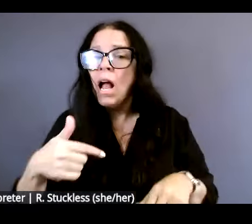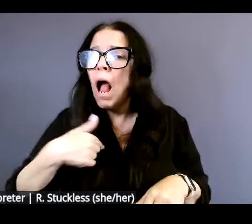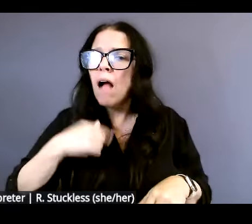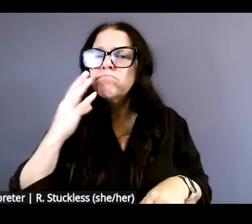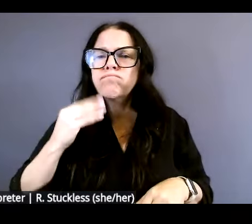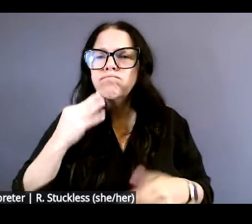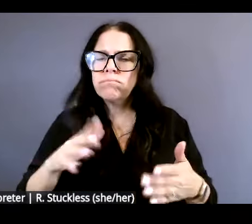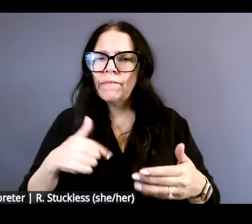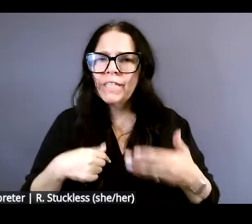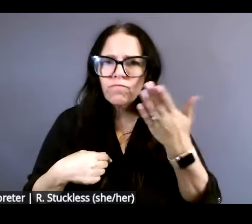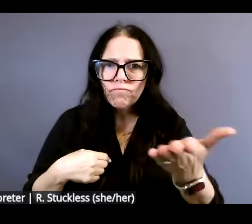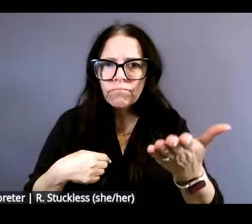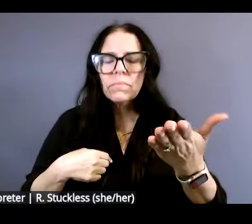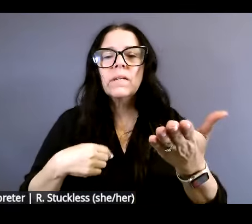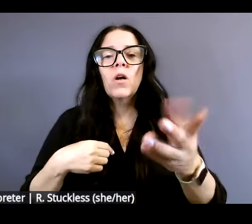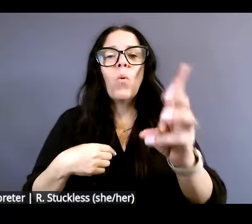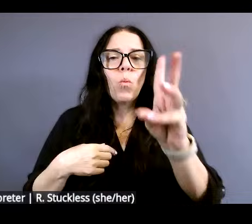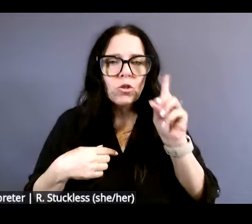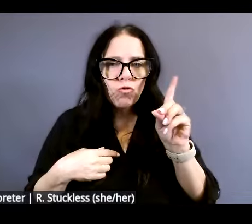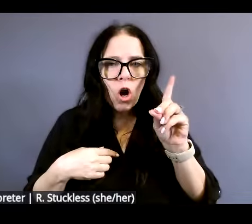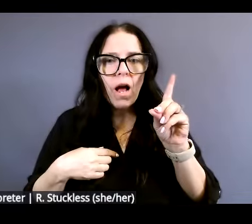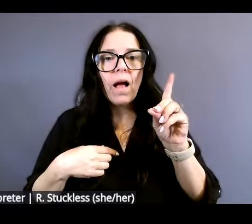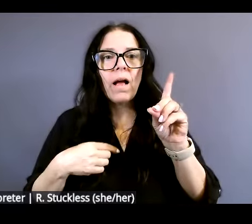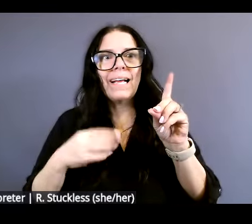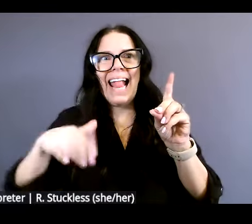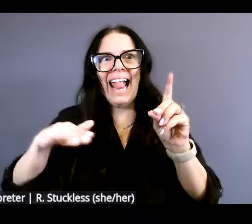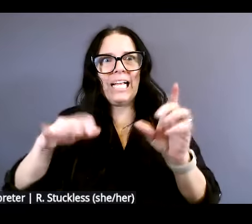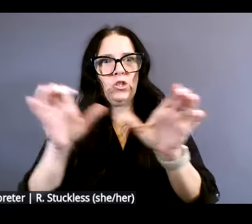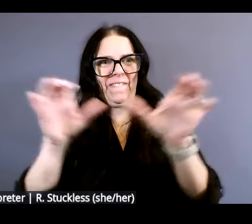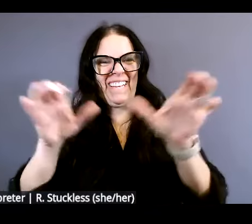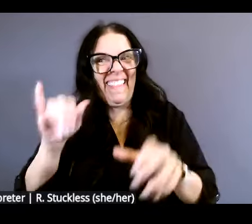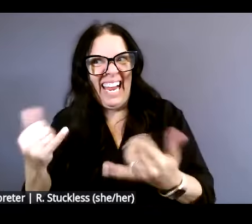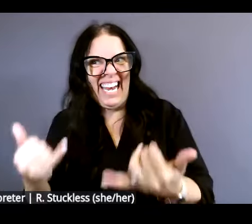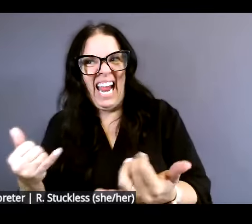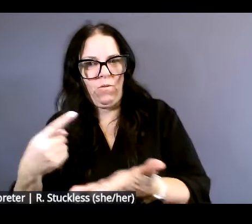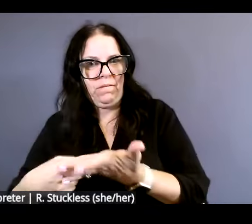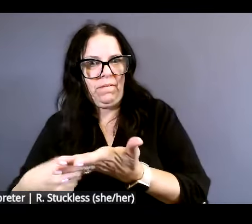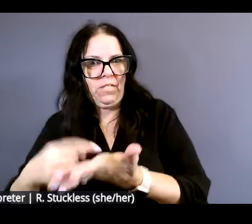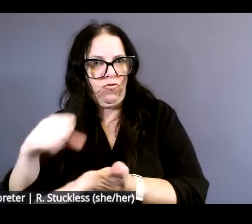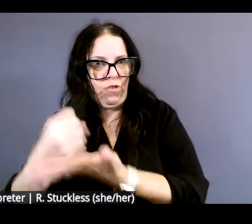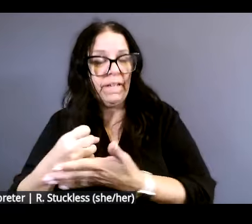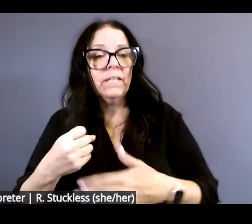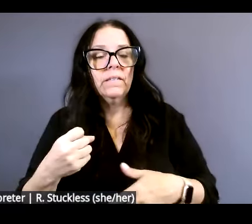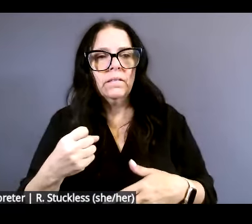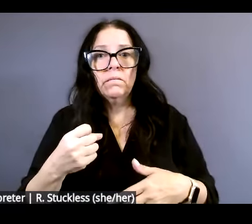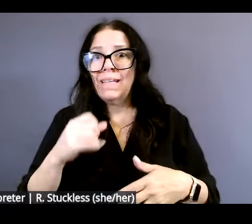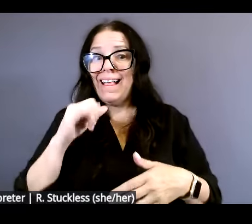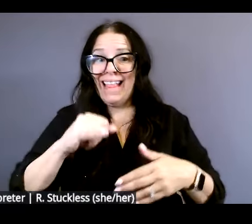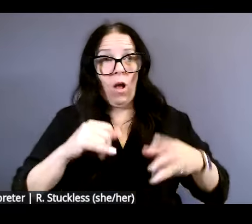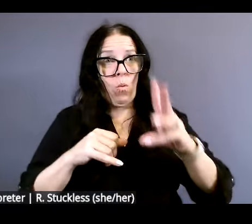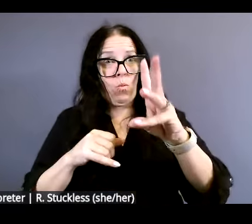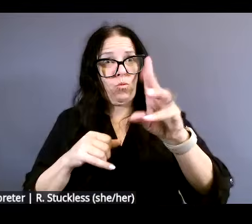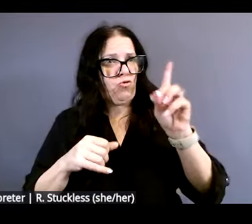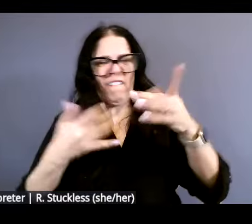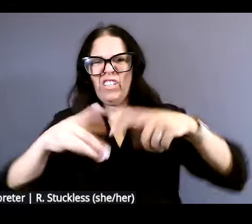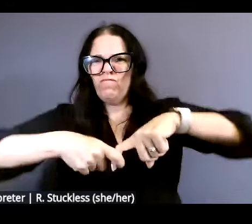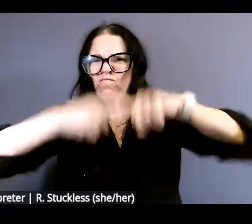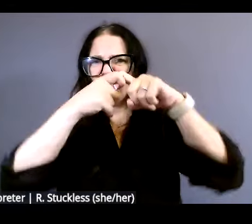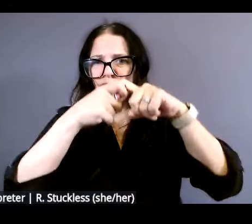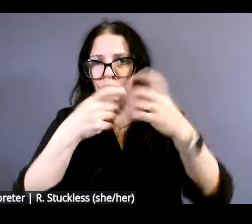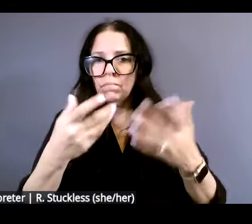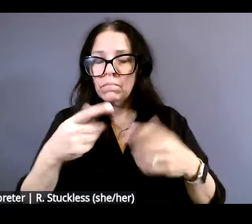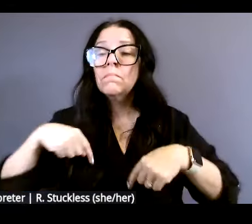are today, and the process stopped at that moment. Over the years, we have witnessed at these hearings petition sponsors appear before